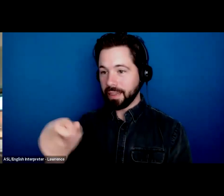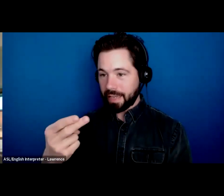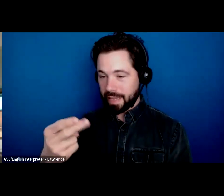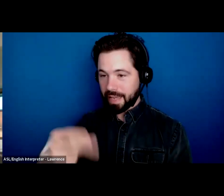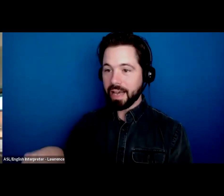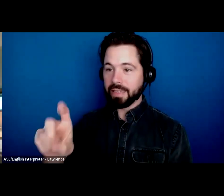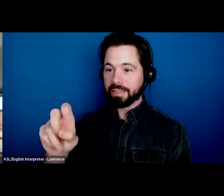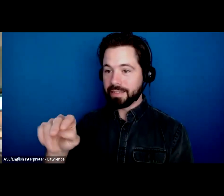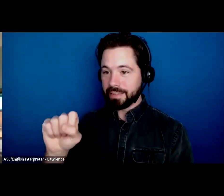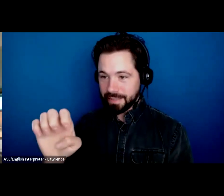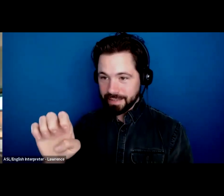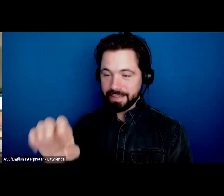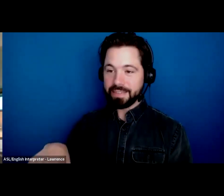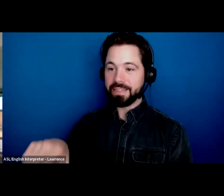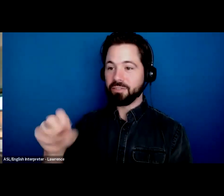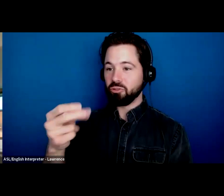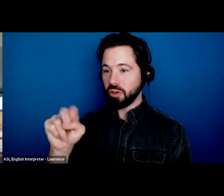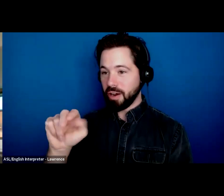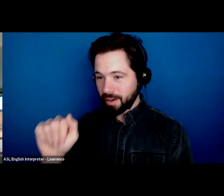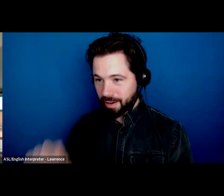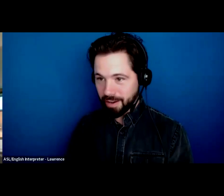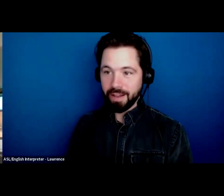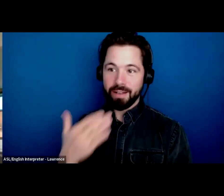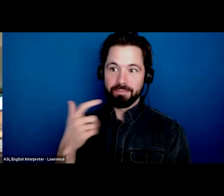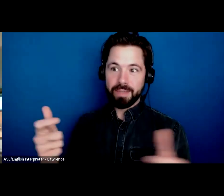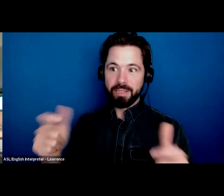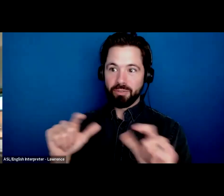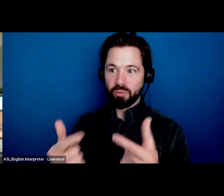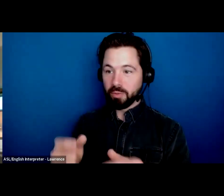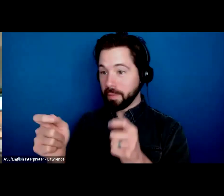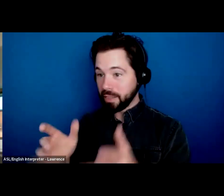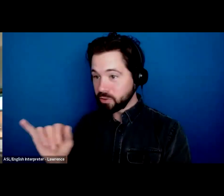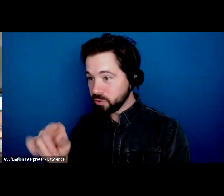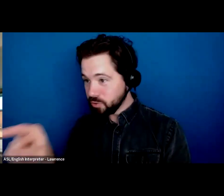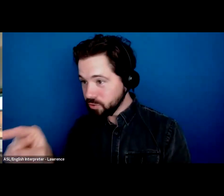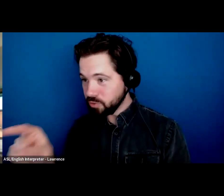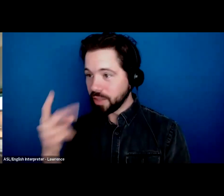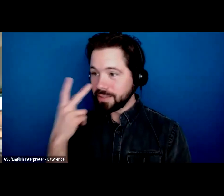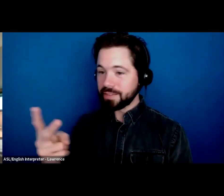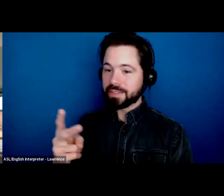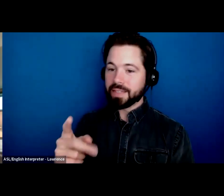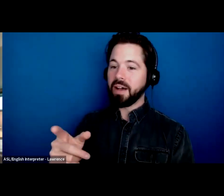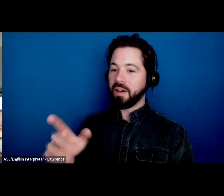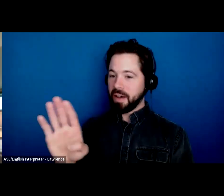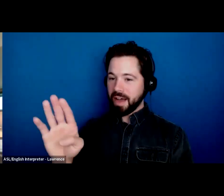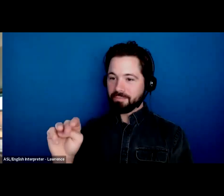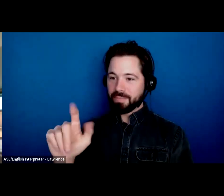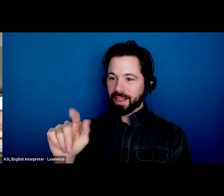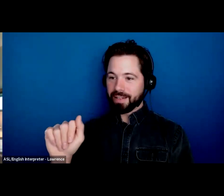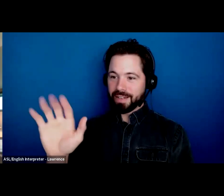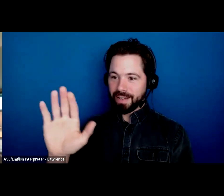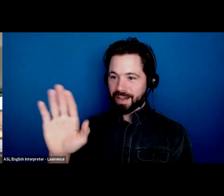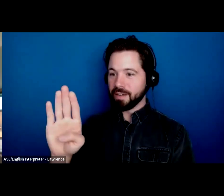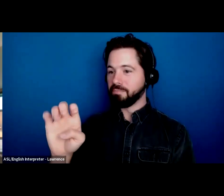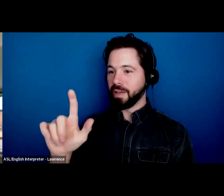Denise and Shauna. Wow, we got a big group. Managers on. I see also we have, oh, look at Belinda just popped up. Hey, Belinda, I see you